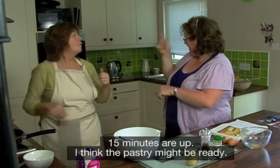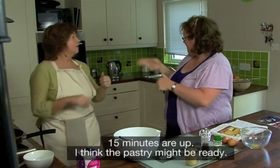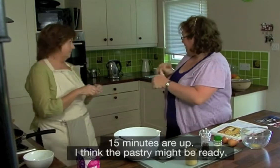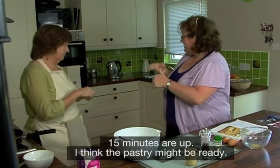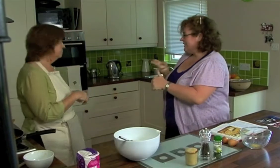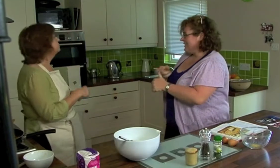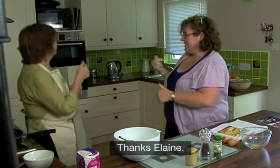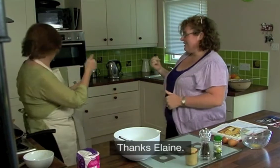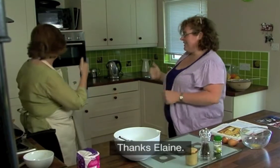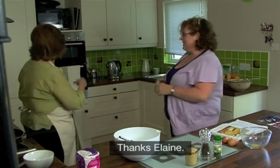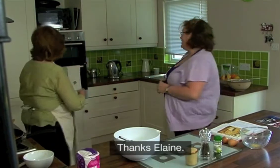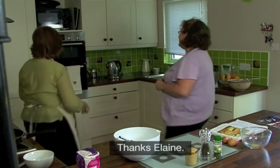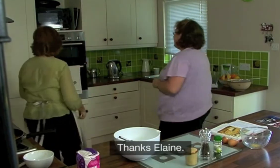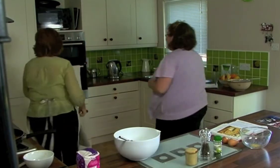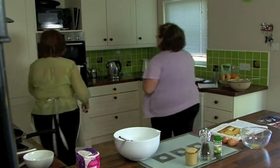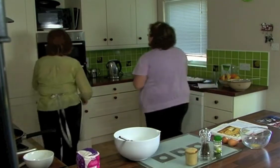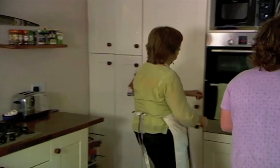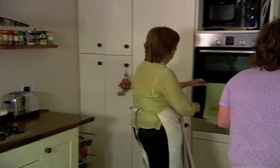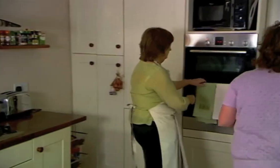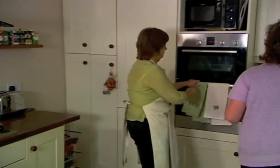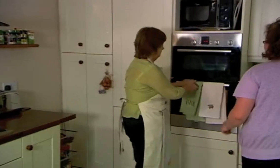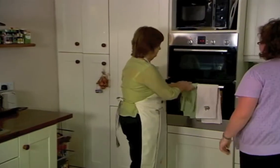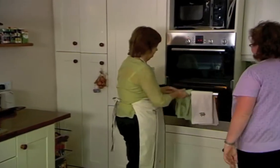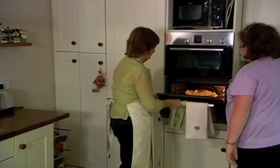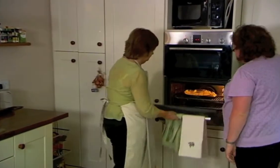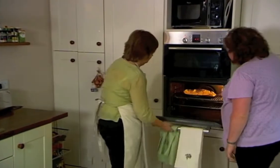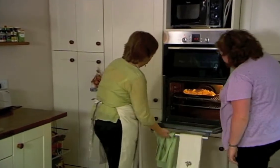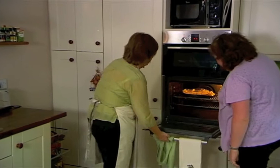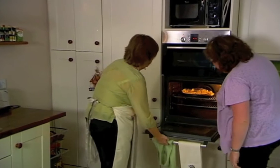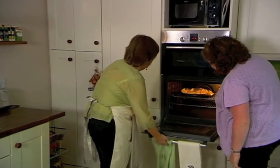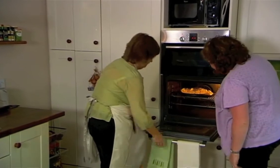15 minutes are up. I think the pastry might be ready. Thanks, Elaine.